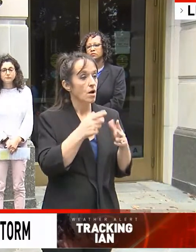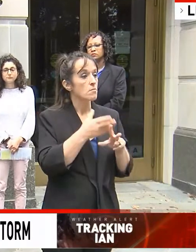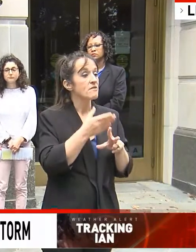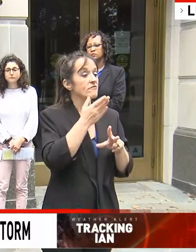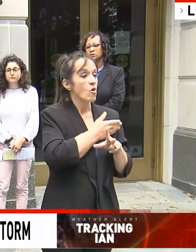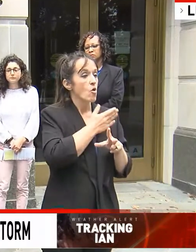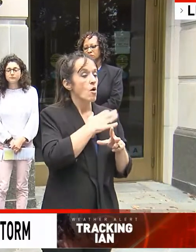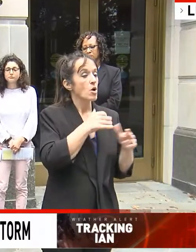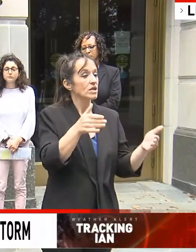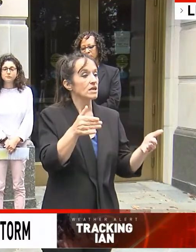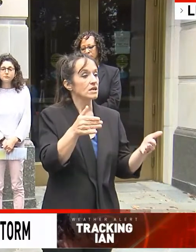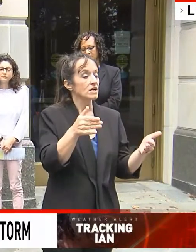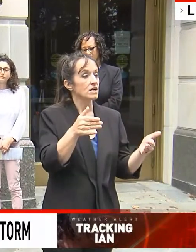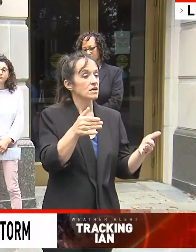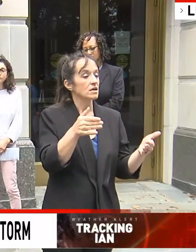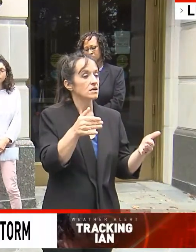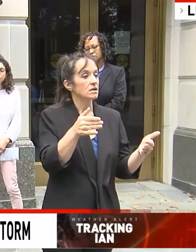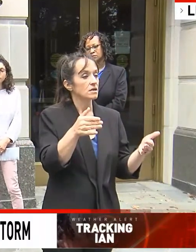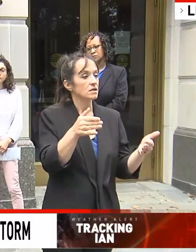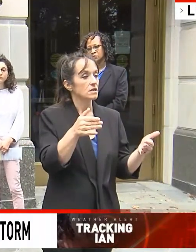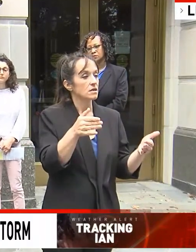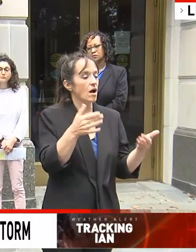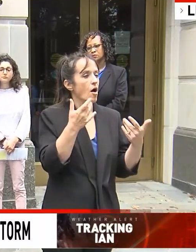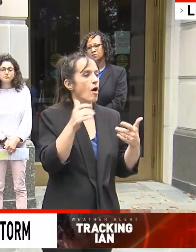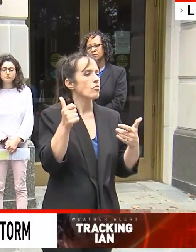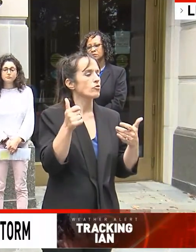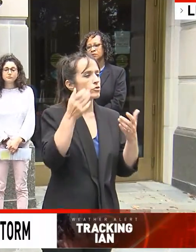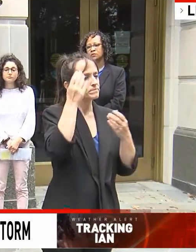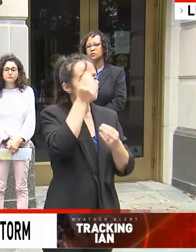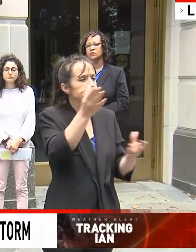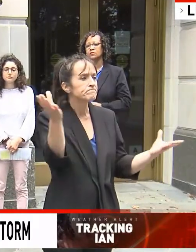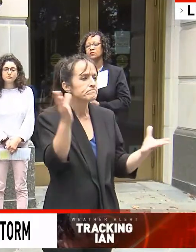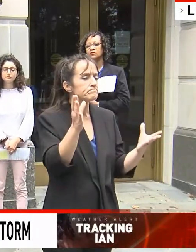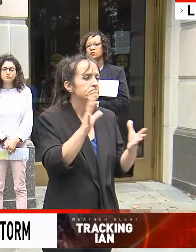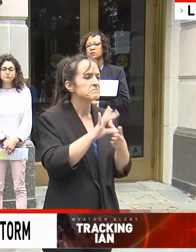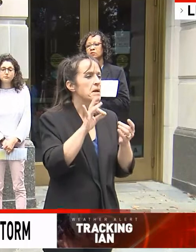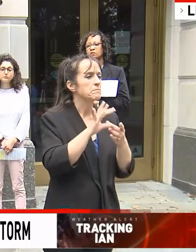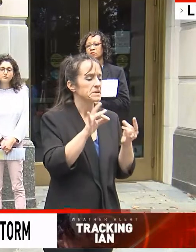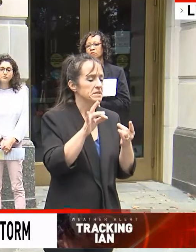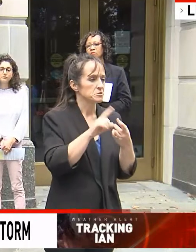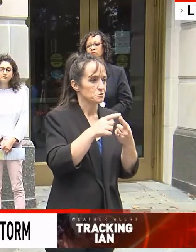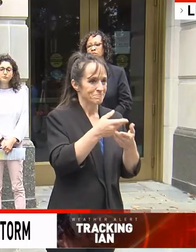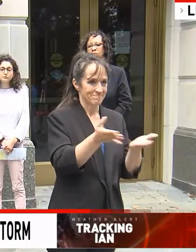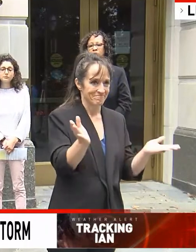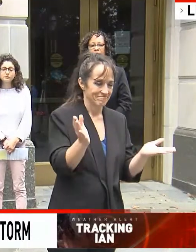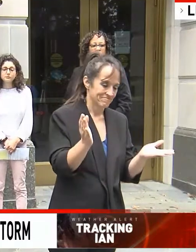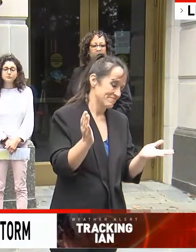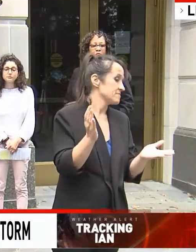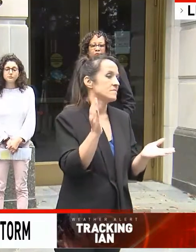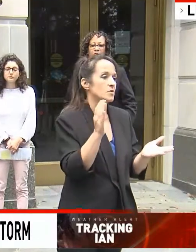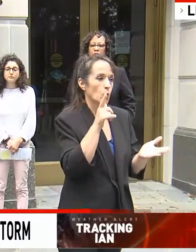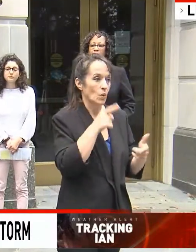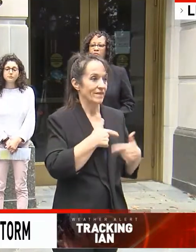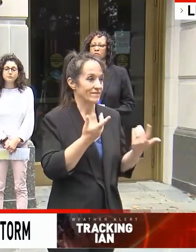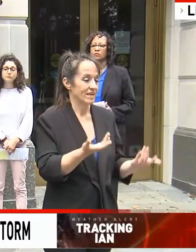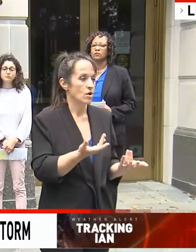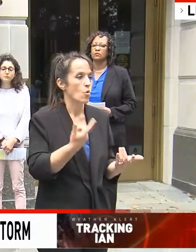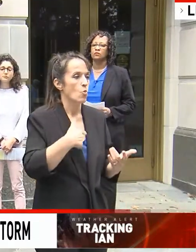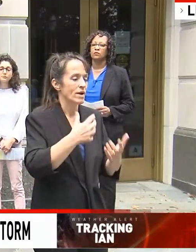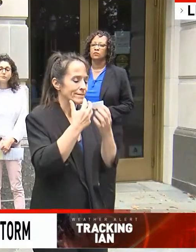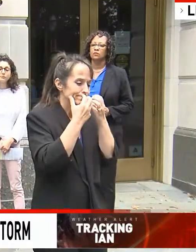come forward, I want to make another statement to our citizens. We all love and